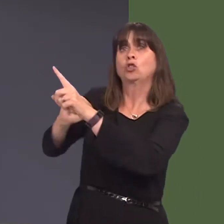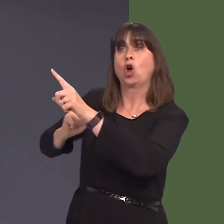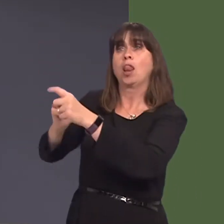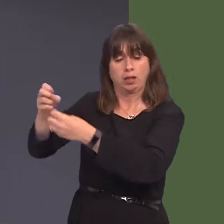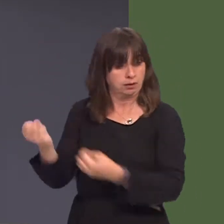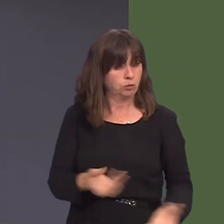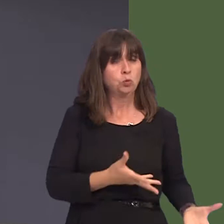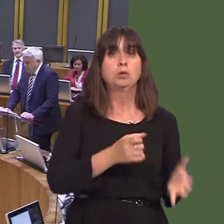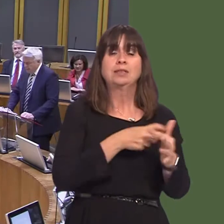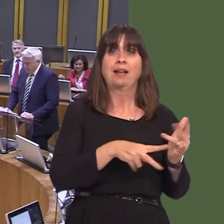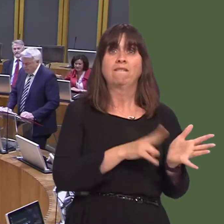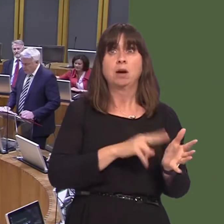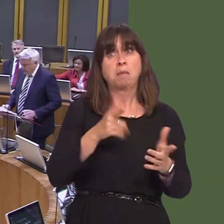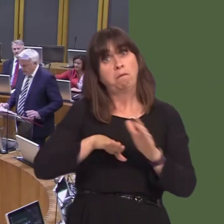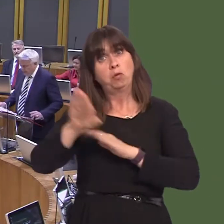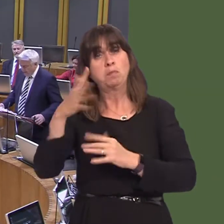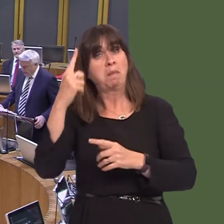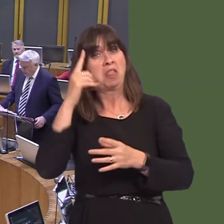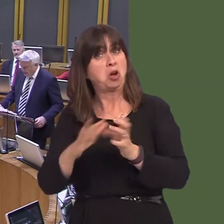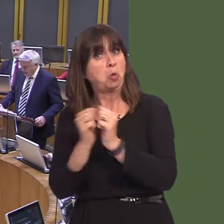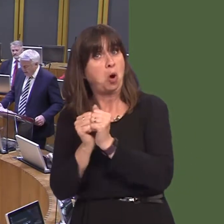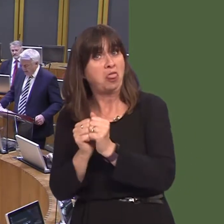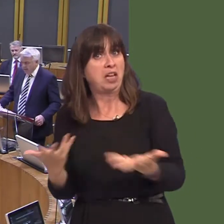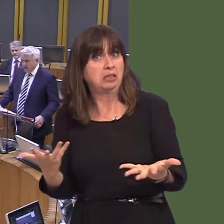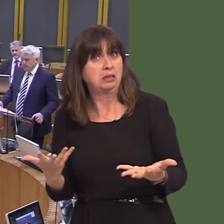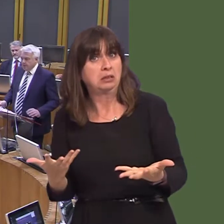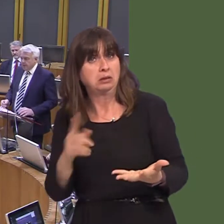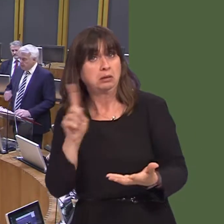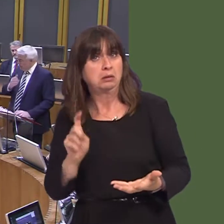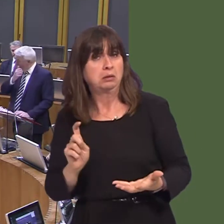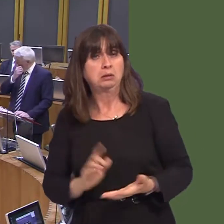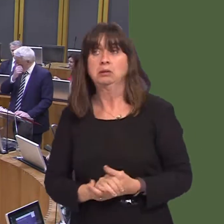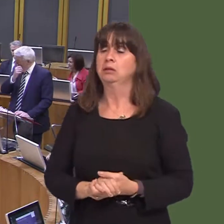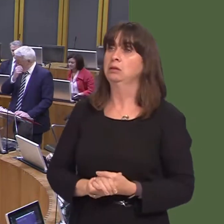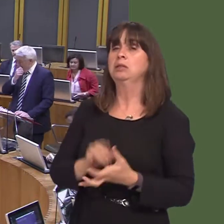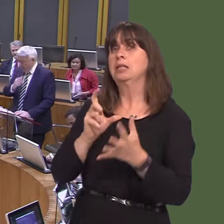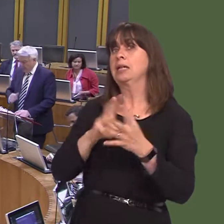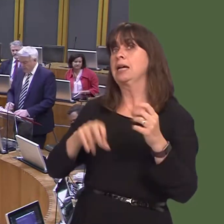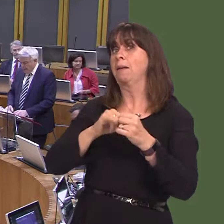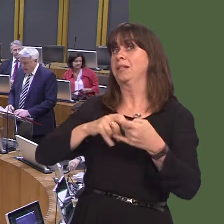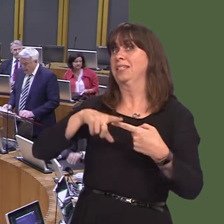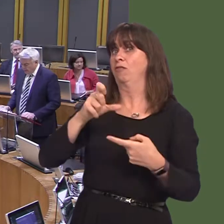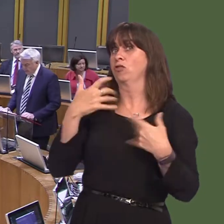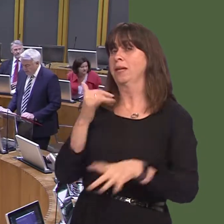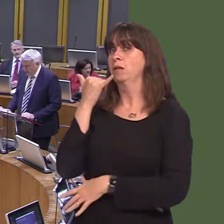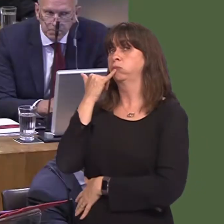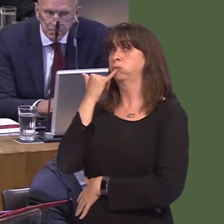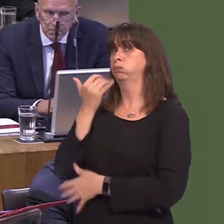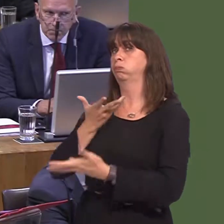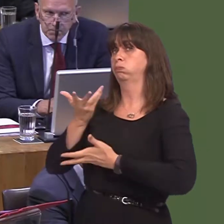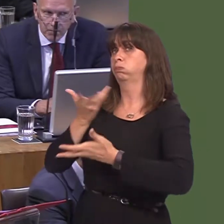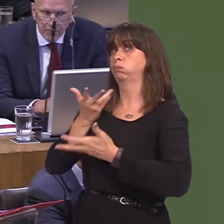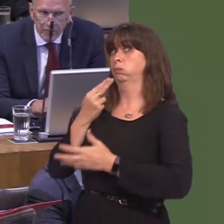without ultimately deciding that it's not cost effective? Well, I understand that the Cabinet Secretary has had a meeting over the phone